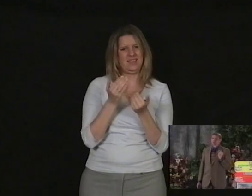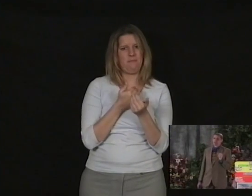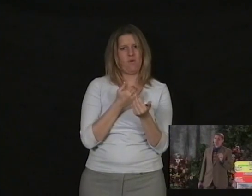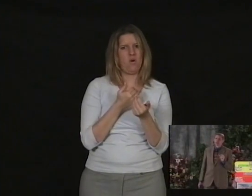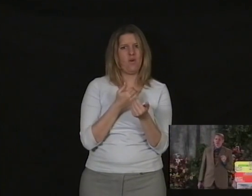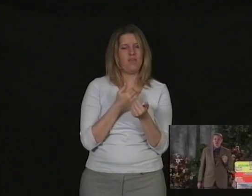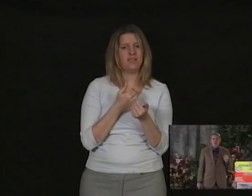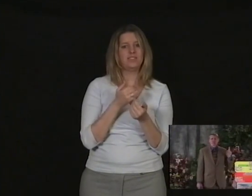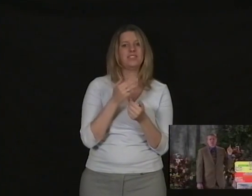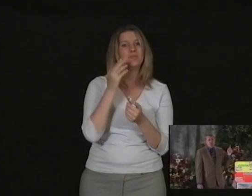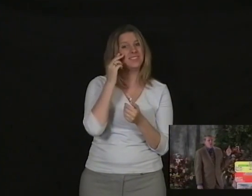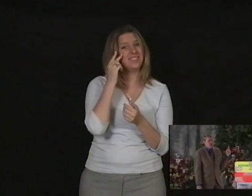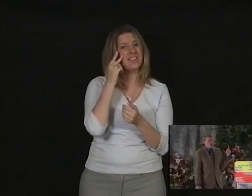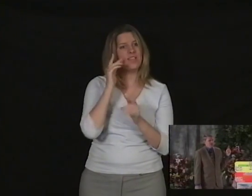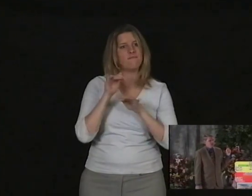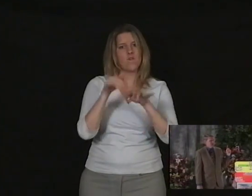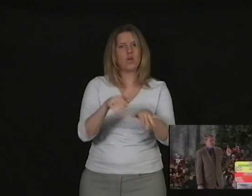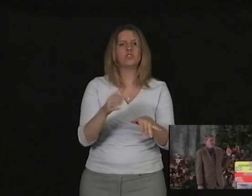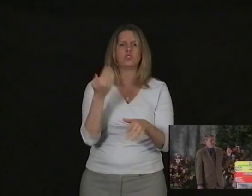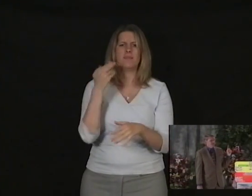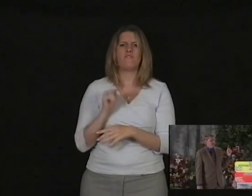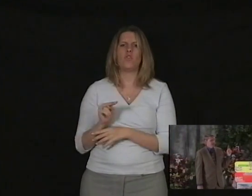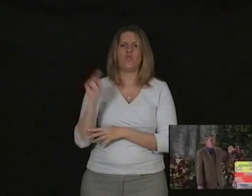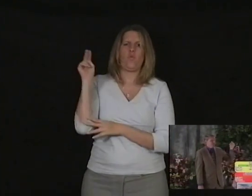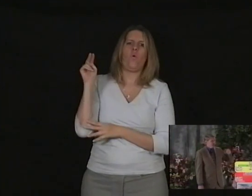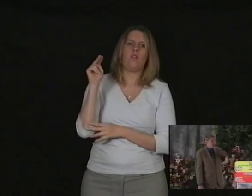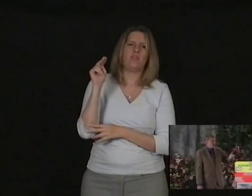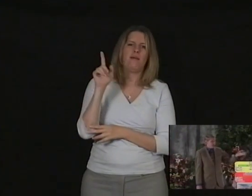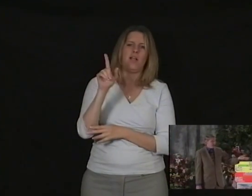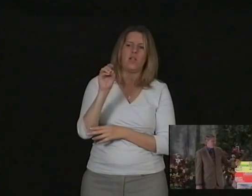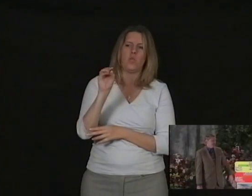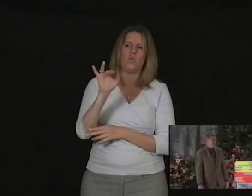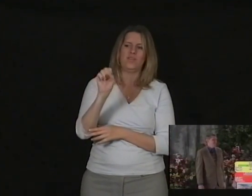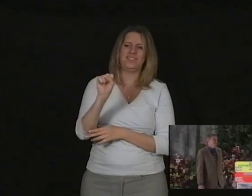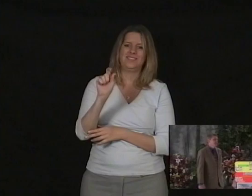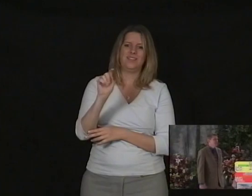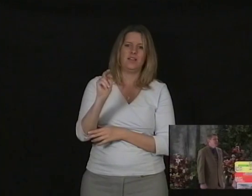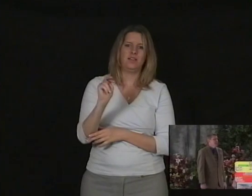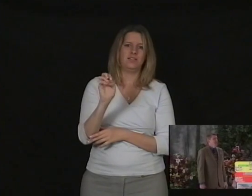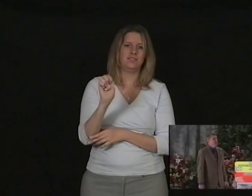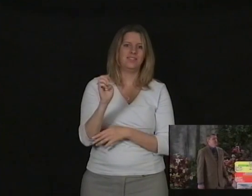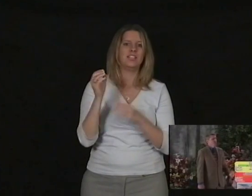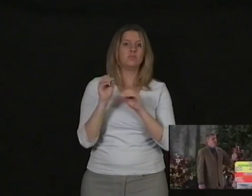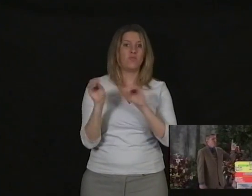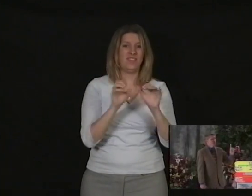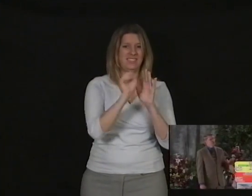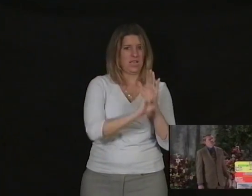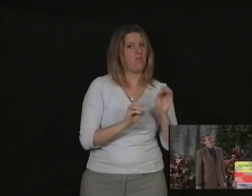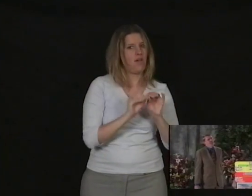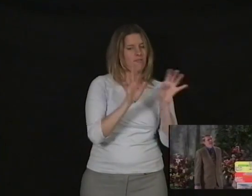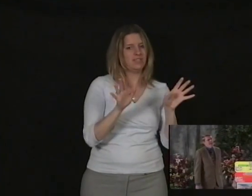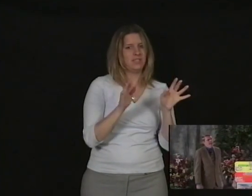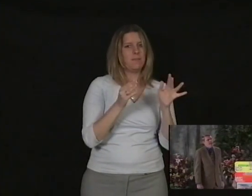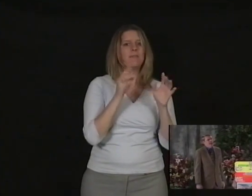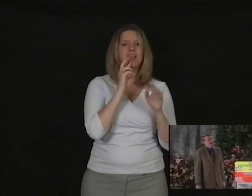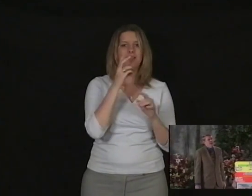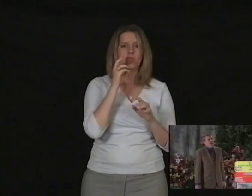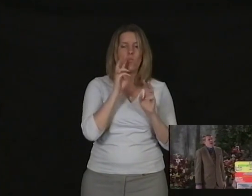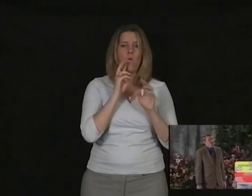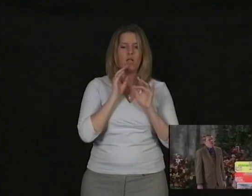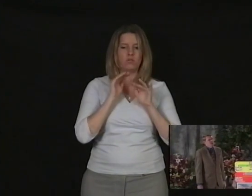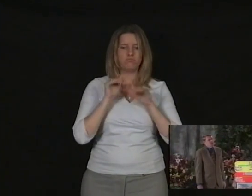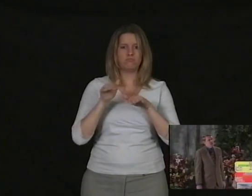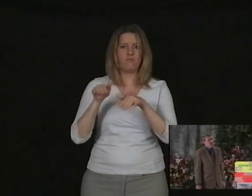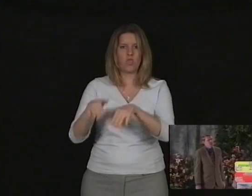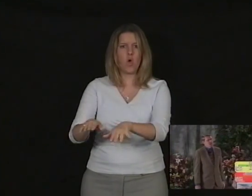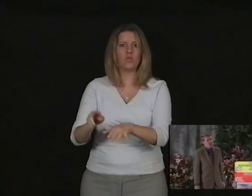Niagara Falls is right here. It used to be further north by Lewiston. It's moving south, quite obviously. because the water flows north.